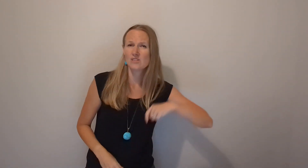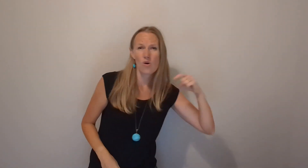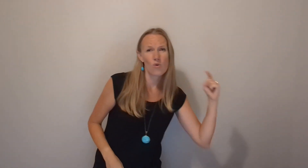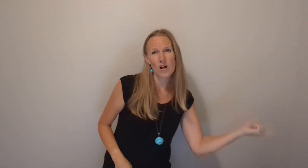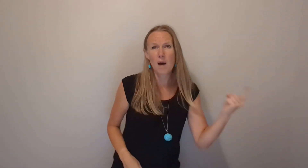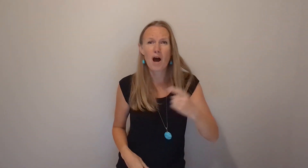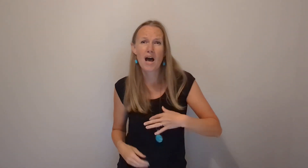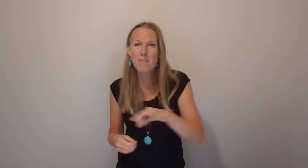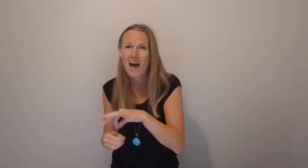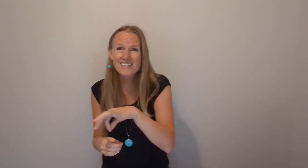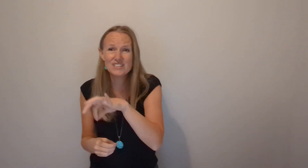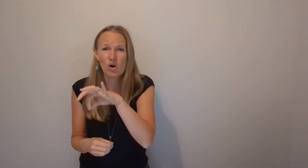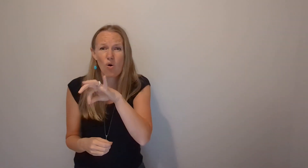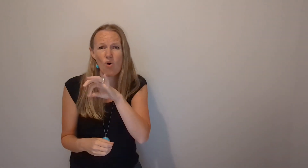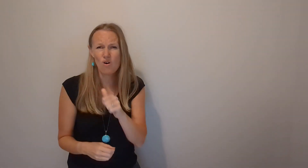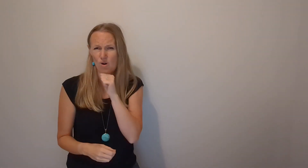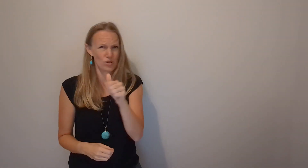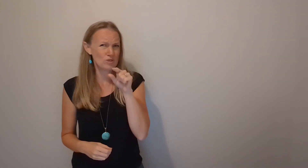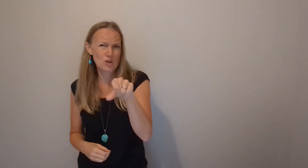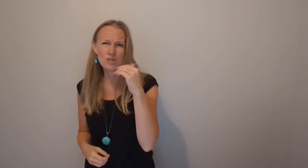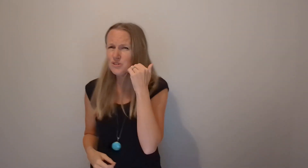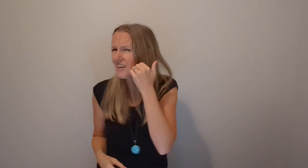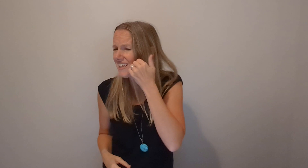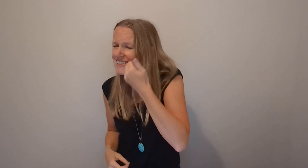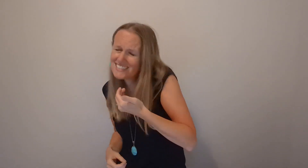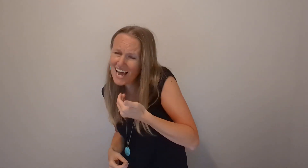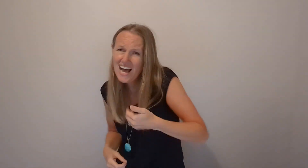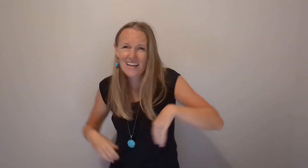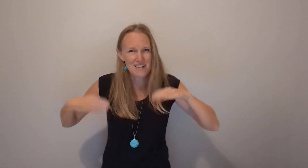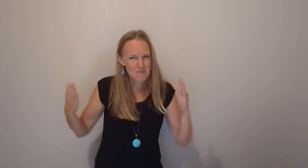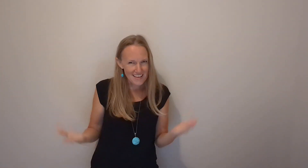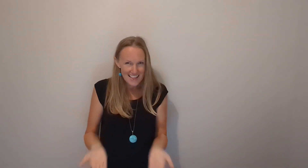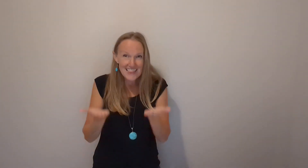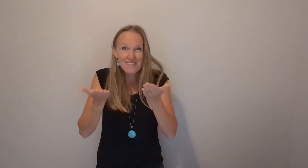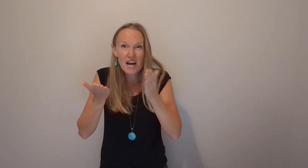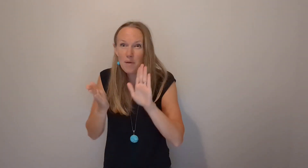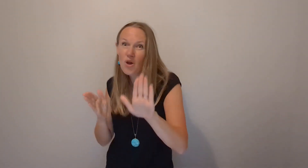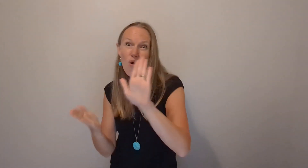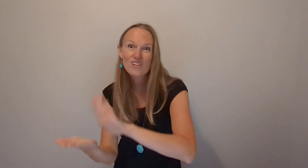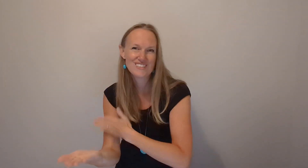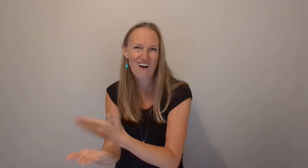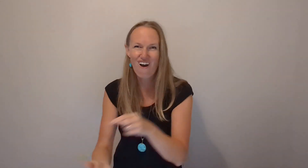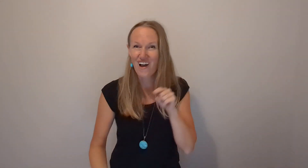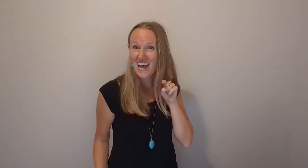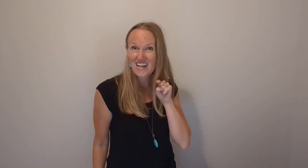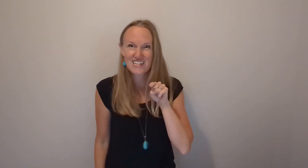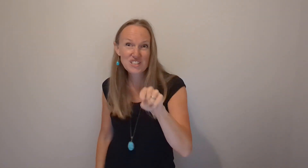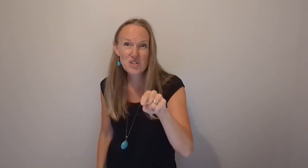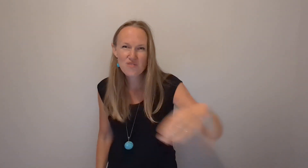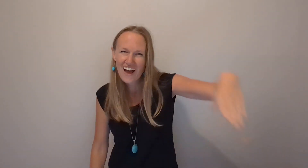hallelujah. Oh, come on, my soul. Oh, don't you get shy on me. Lift up your song, 'cause you've